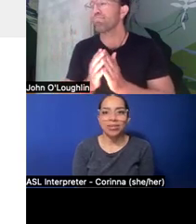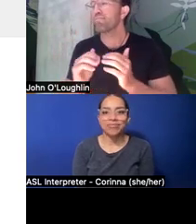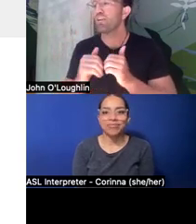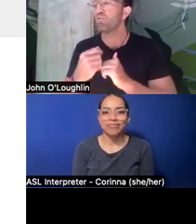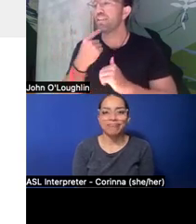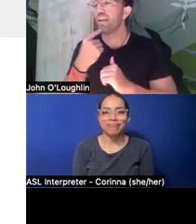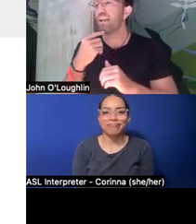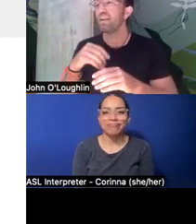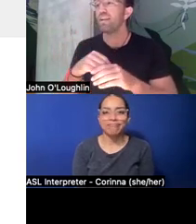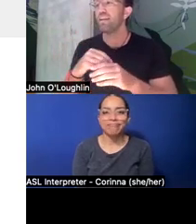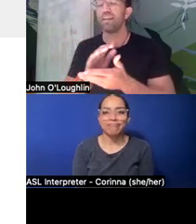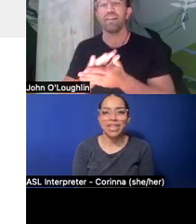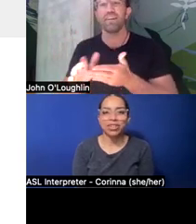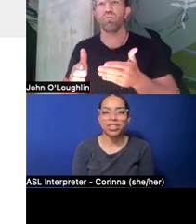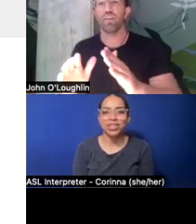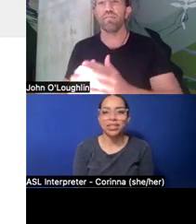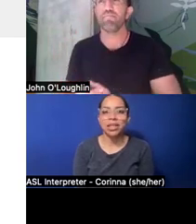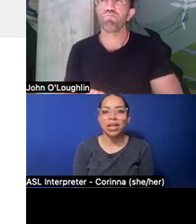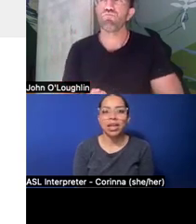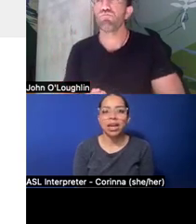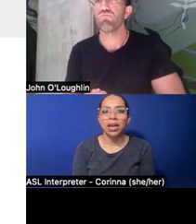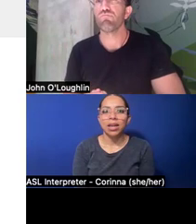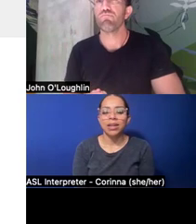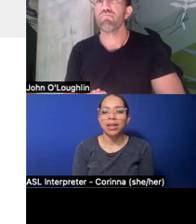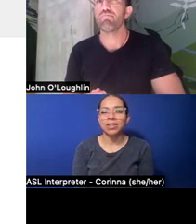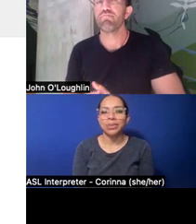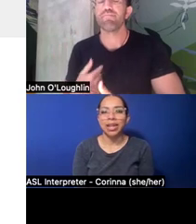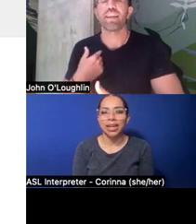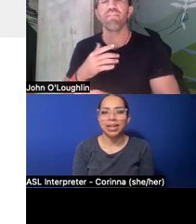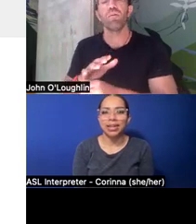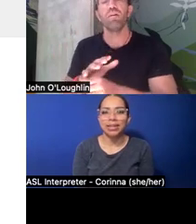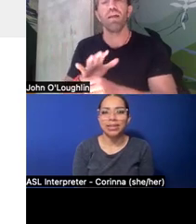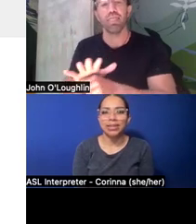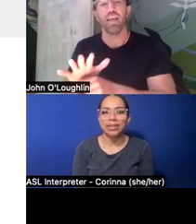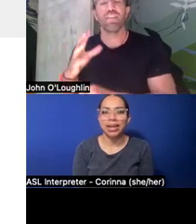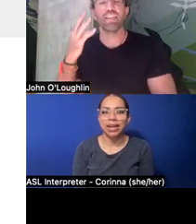uh, how should I say this? In a nice way.